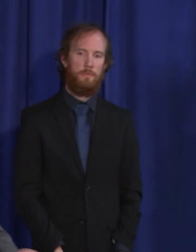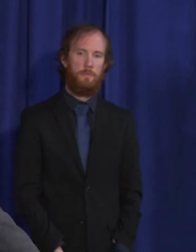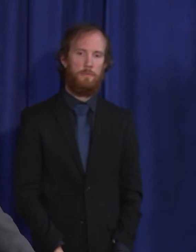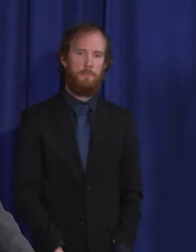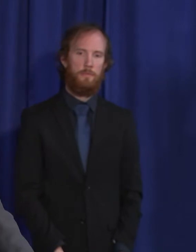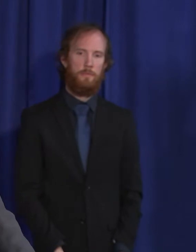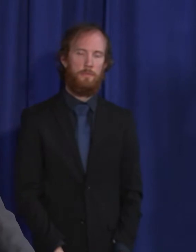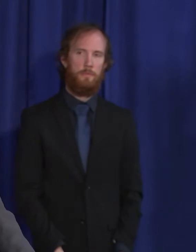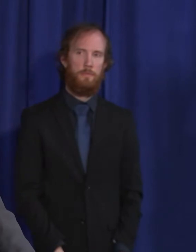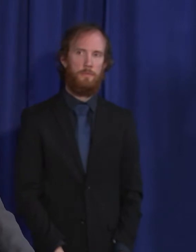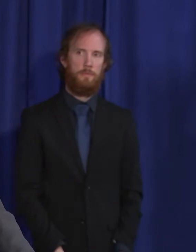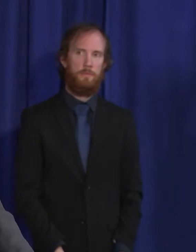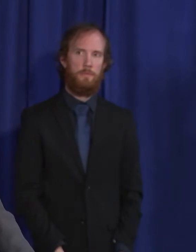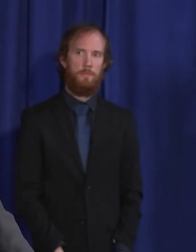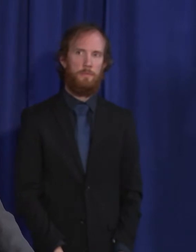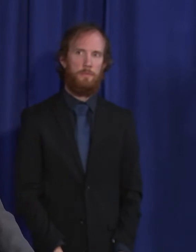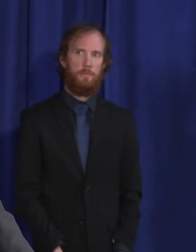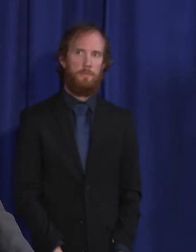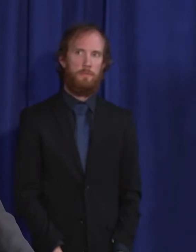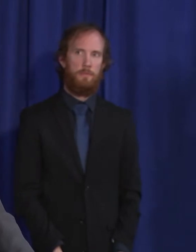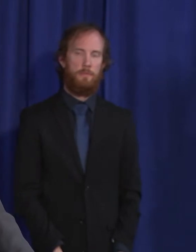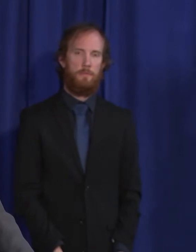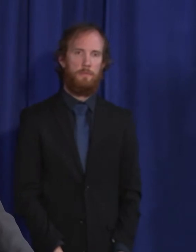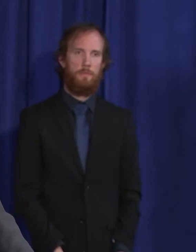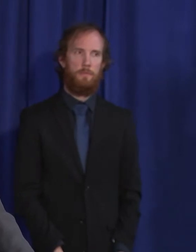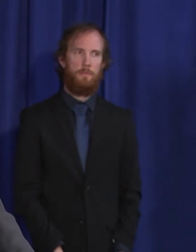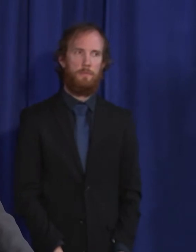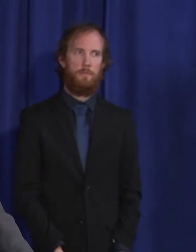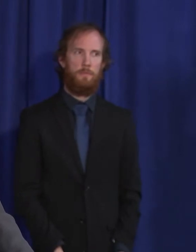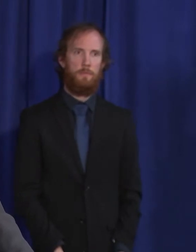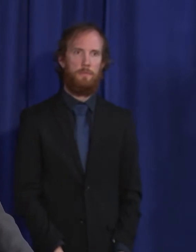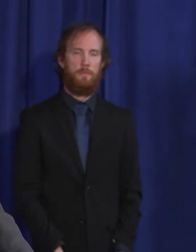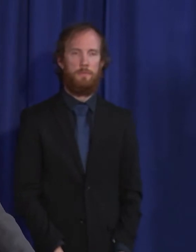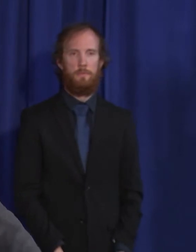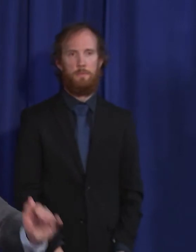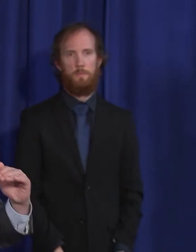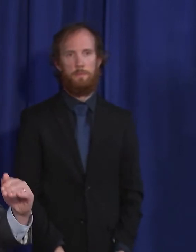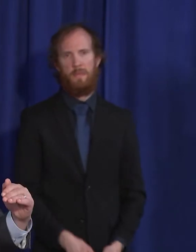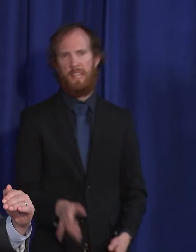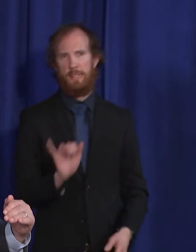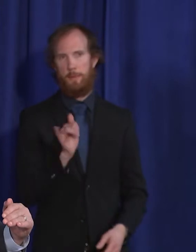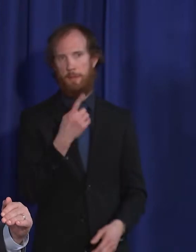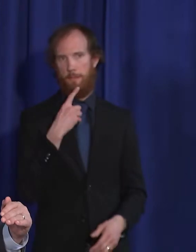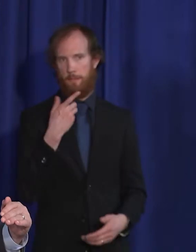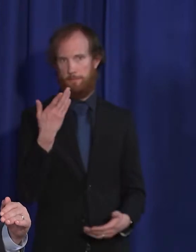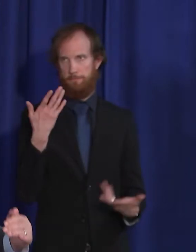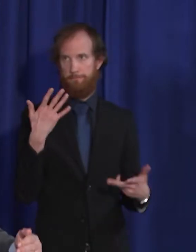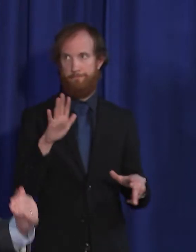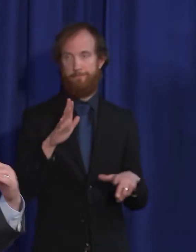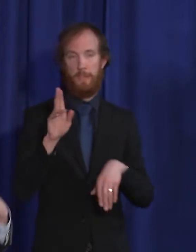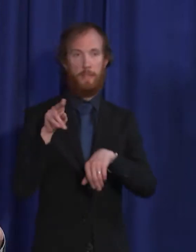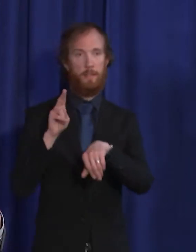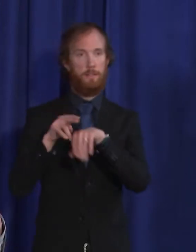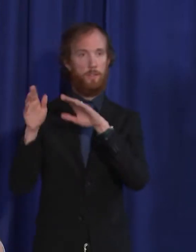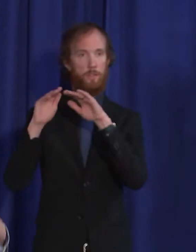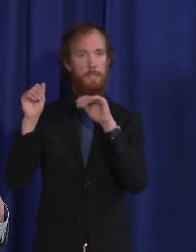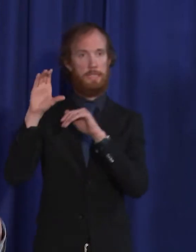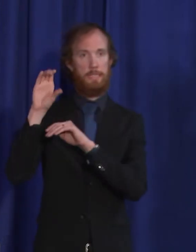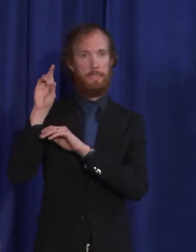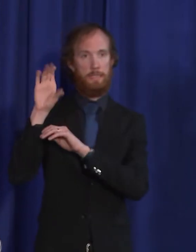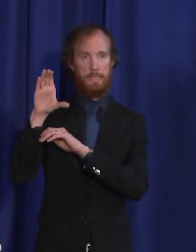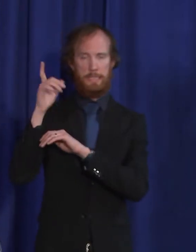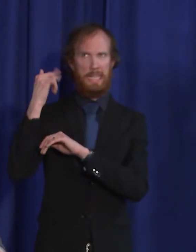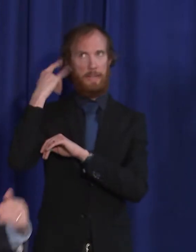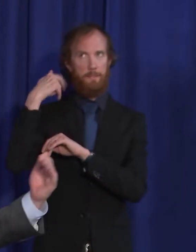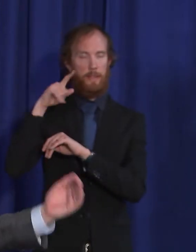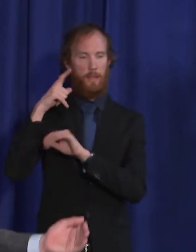cambiado, entonces sí vamos a cambiar y no vamos a estar opcional. So as I said earlier, at the national level with the CDC, if they deem our county not to